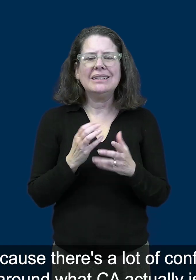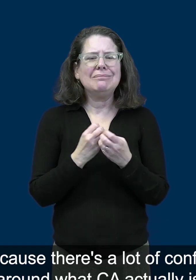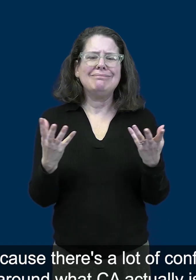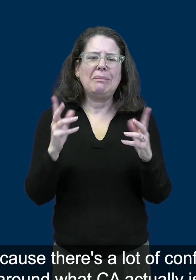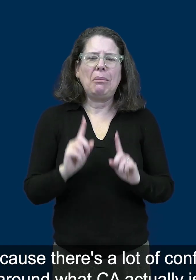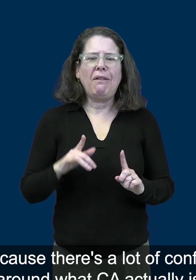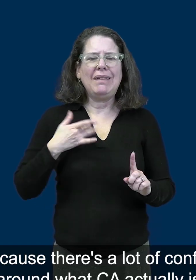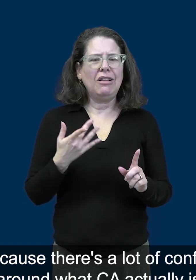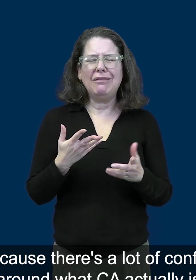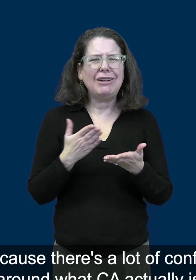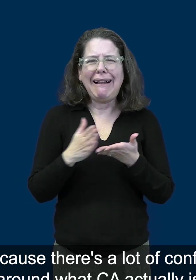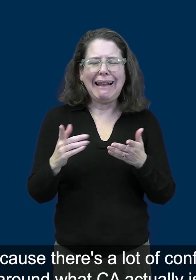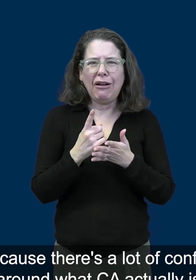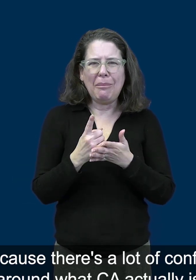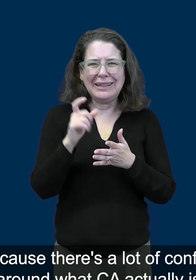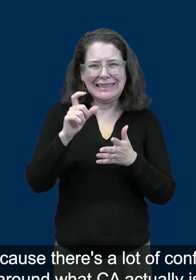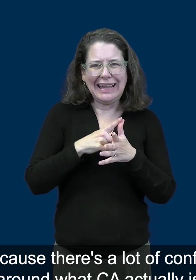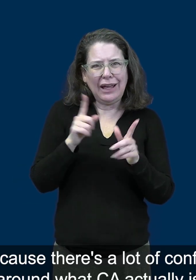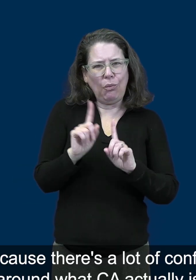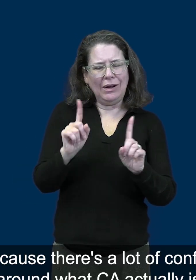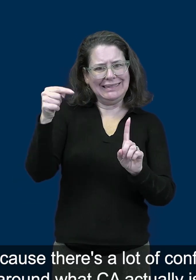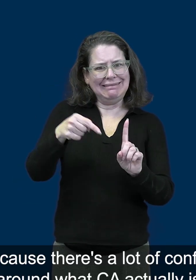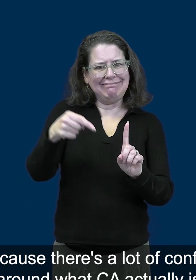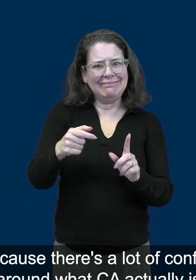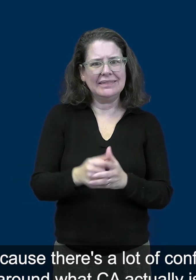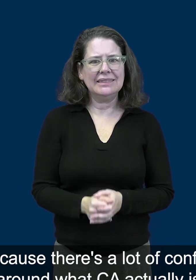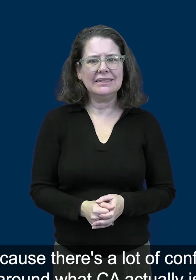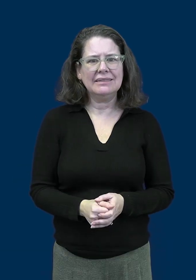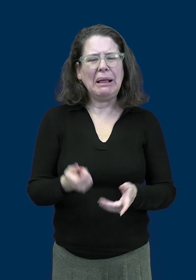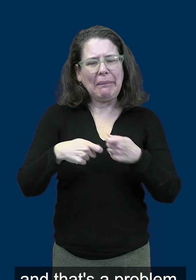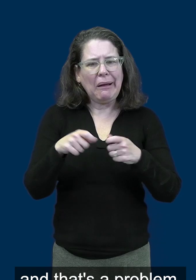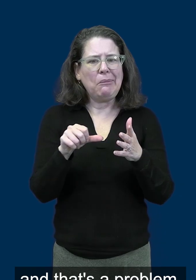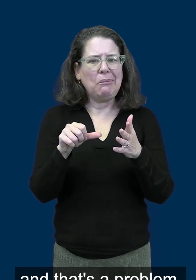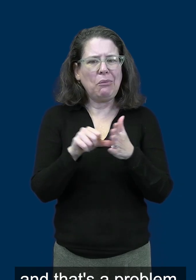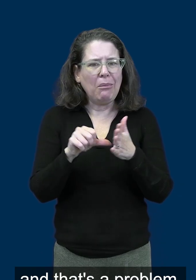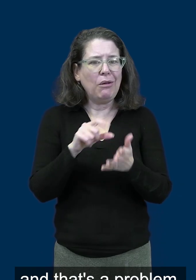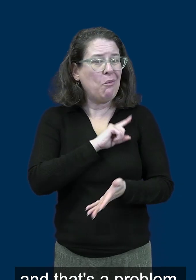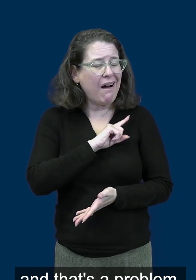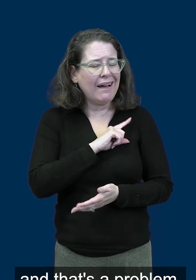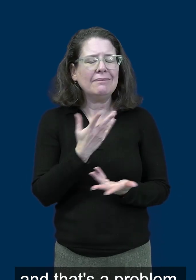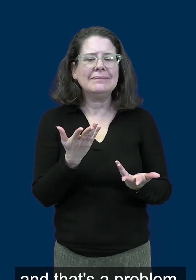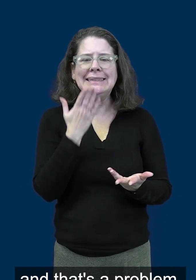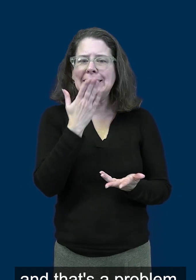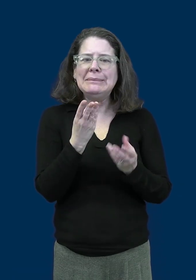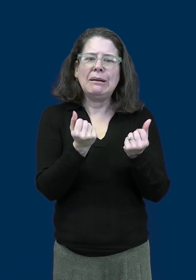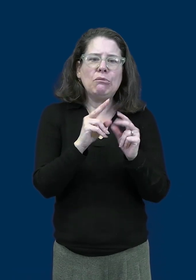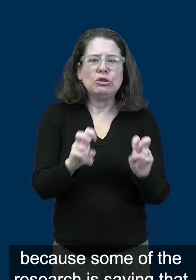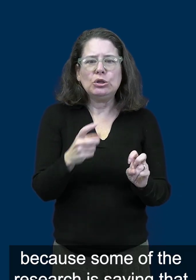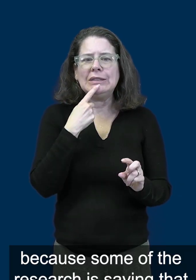lot of confusion around what CA actually is. And that's a problem, because some of the